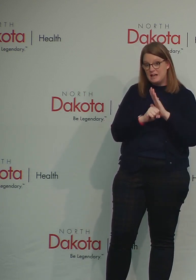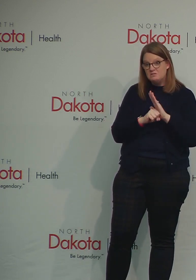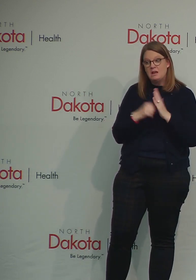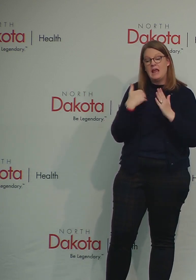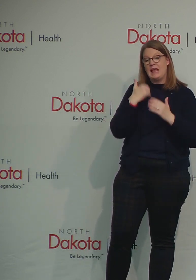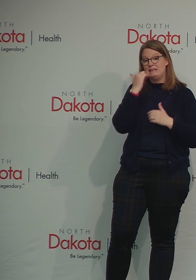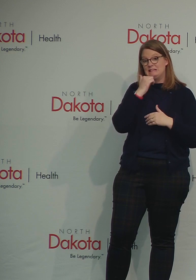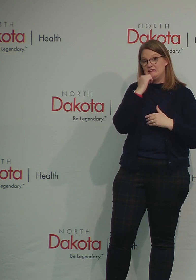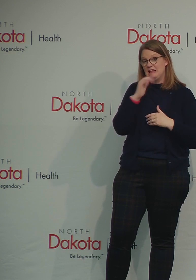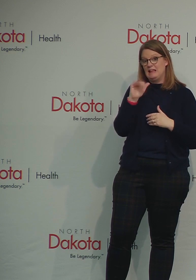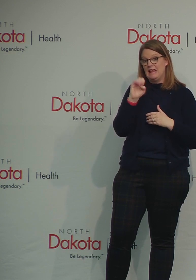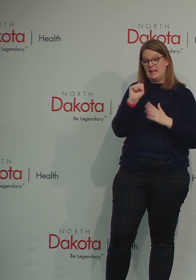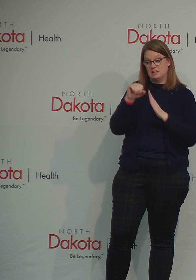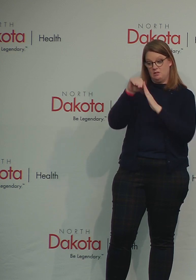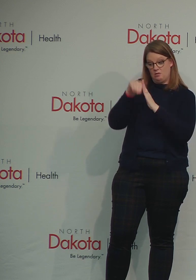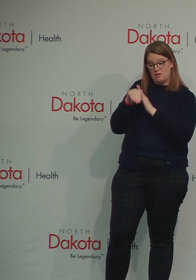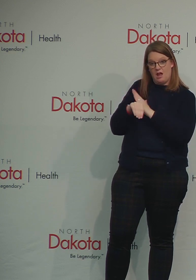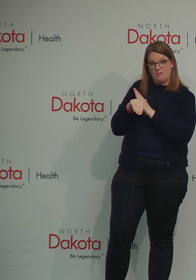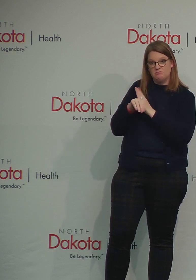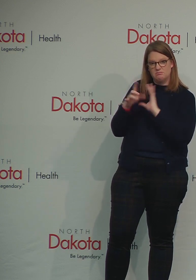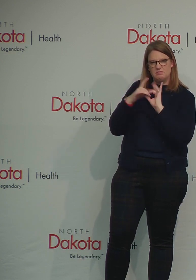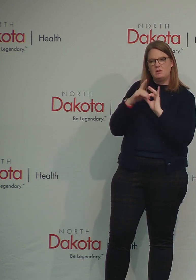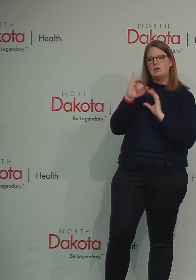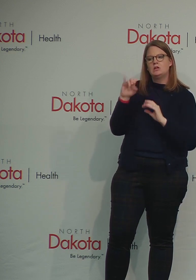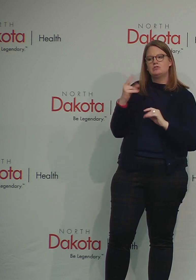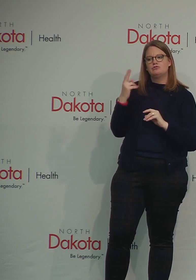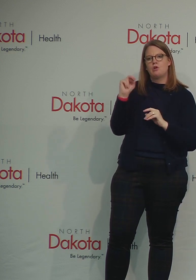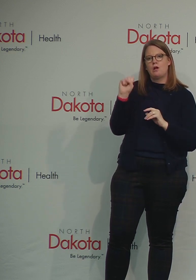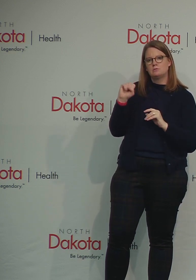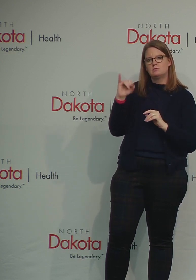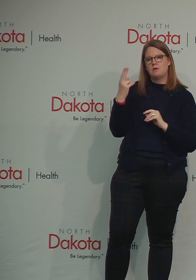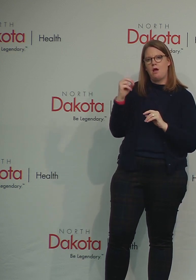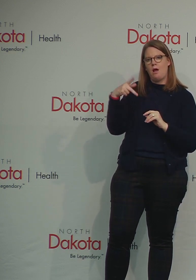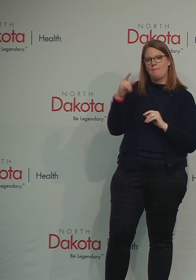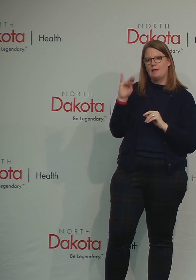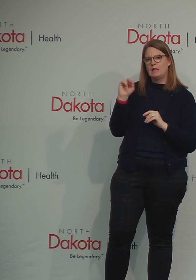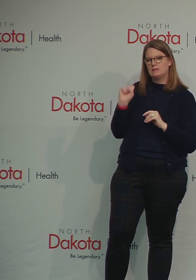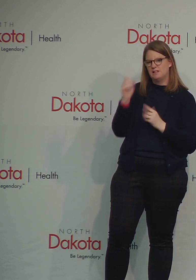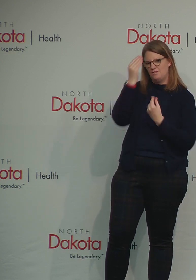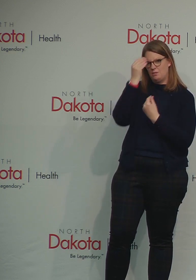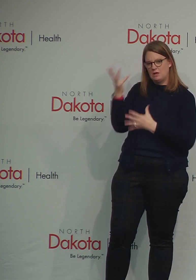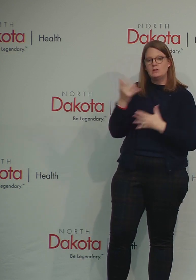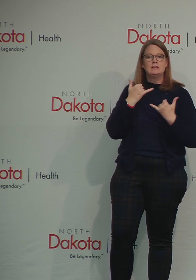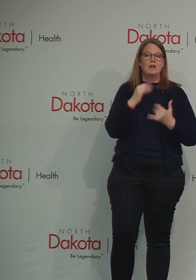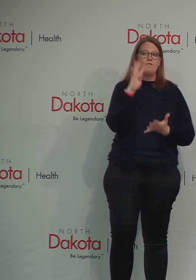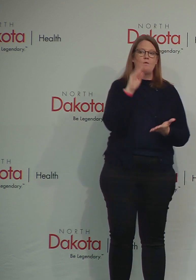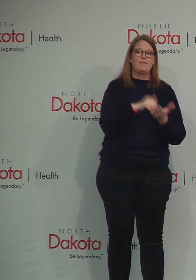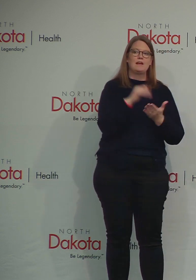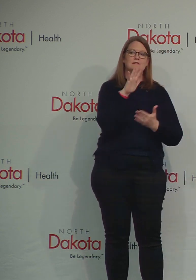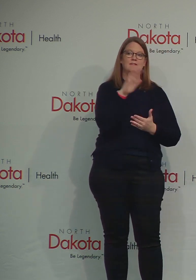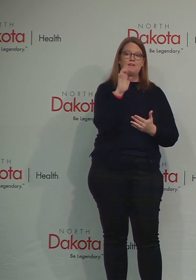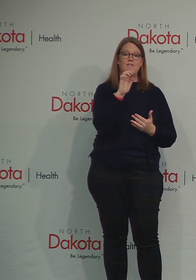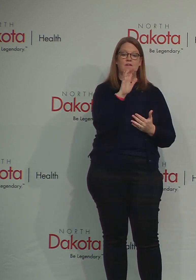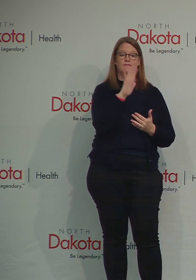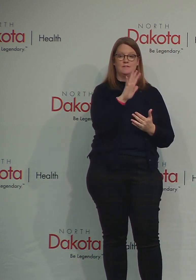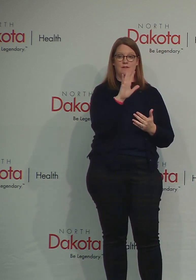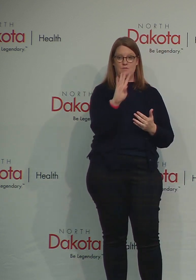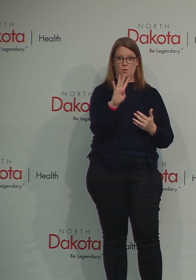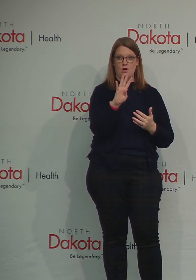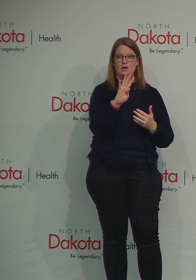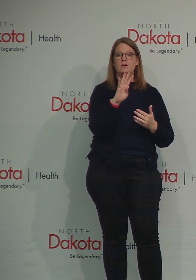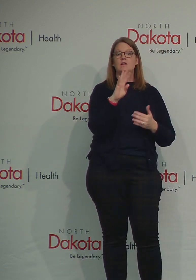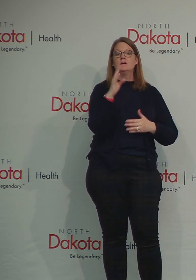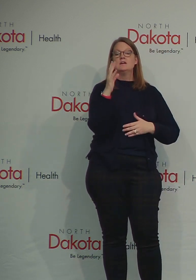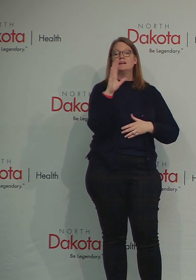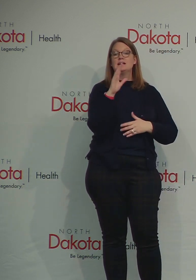week, according to the Johns Hopkins data. And today at 4,554 active cases, that's a